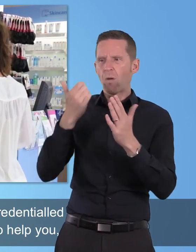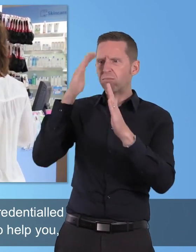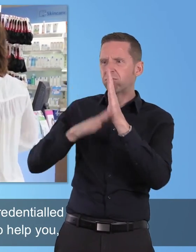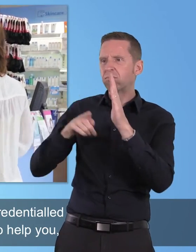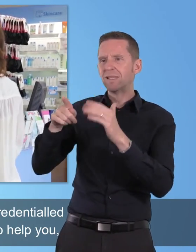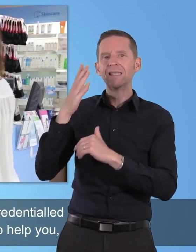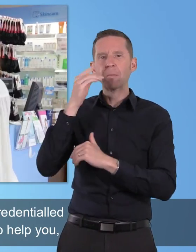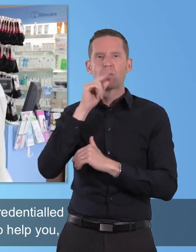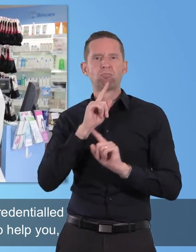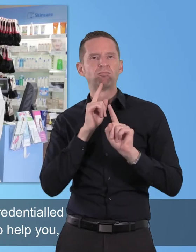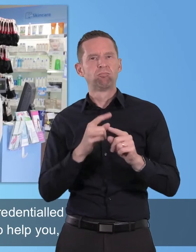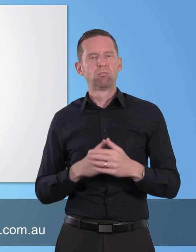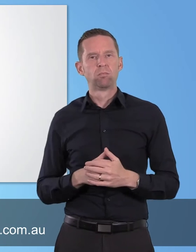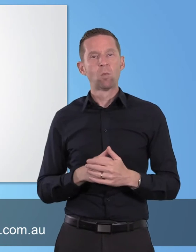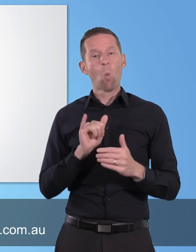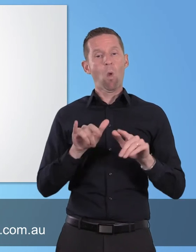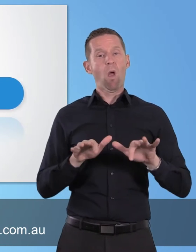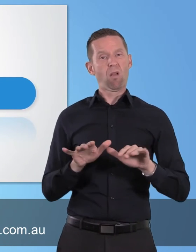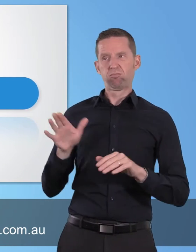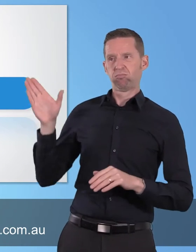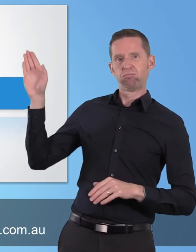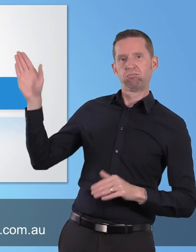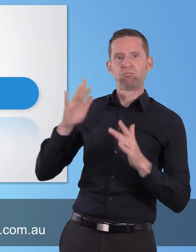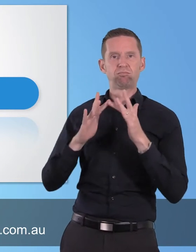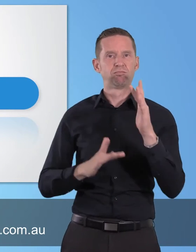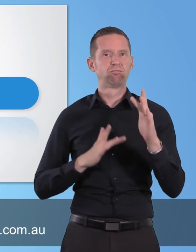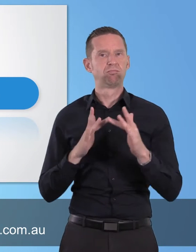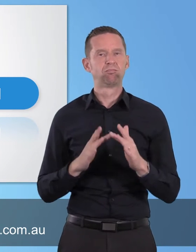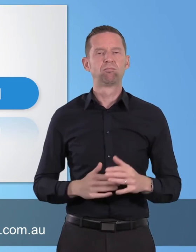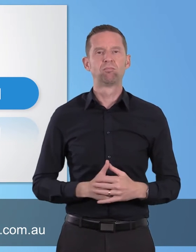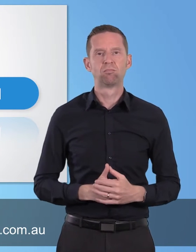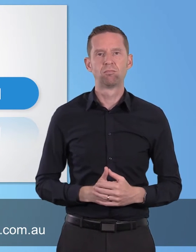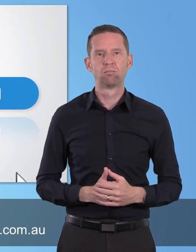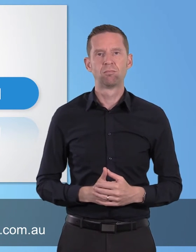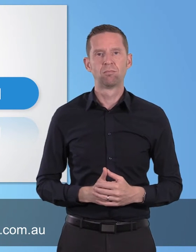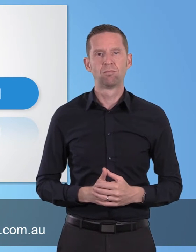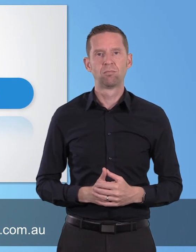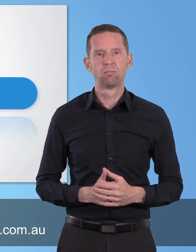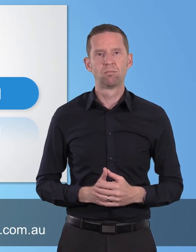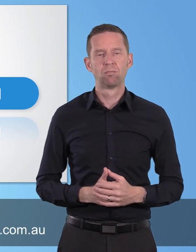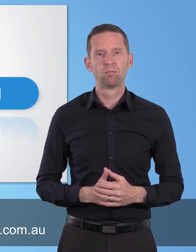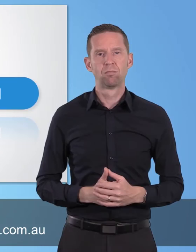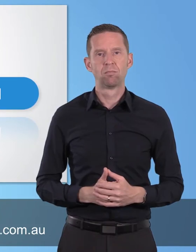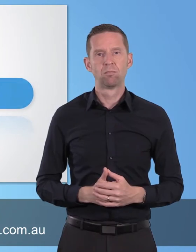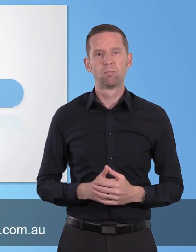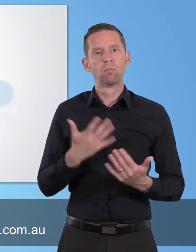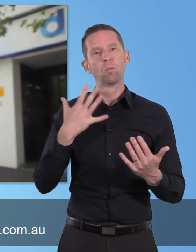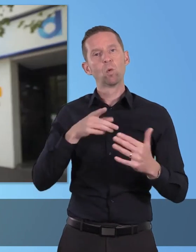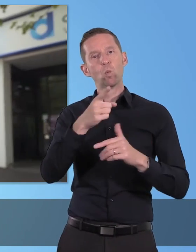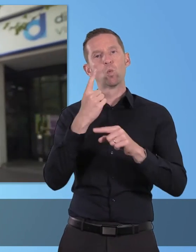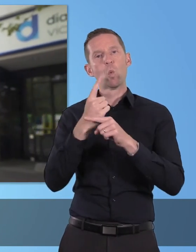diabetes educator to help you. Or visit www.ndss.com.au.